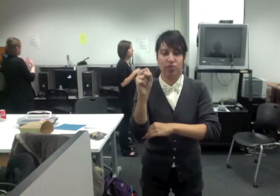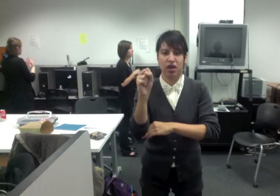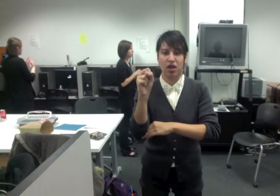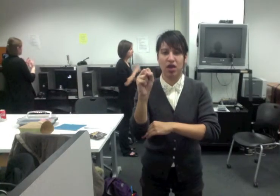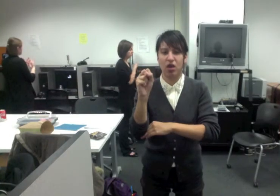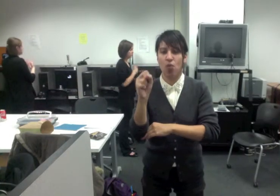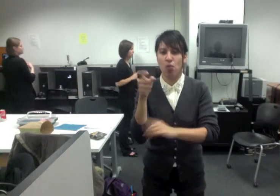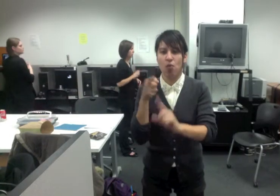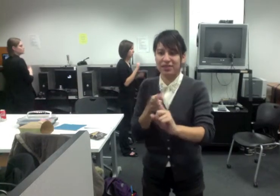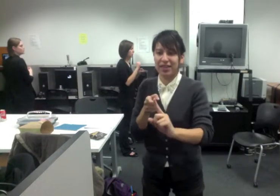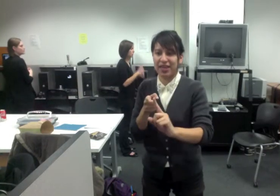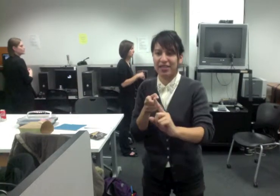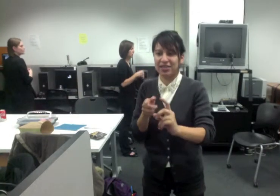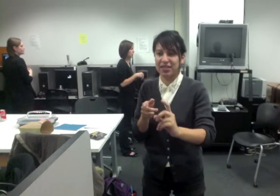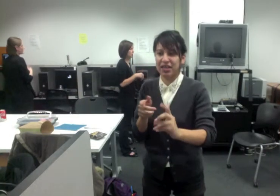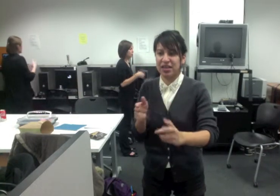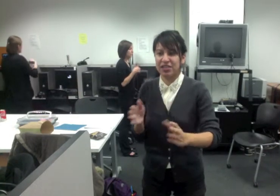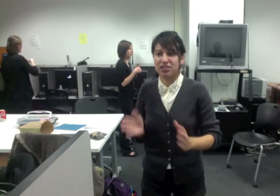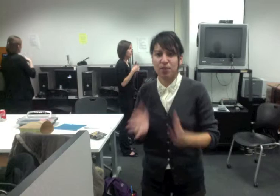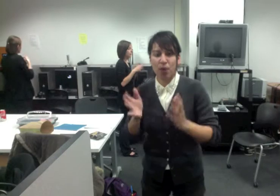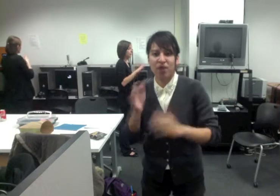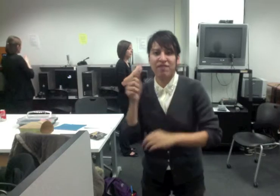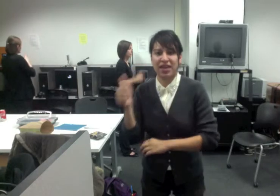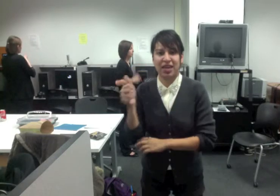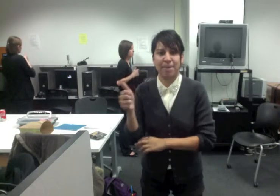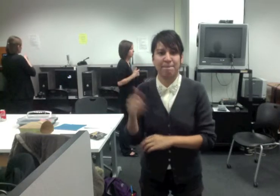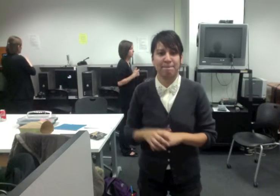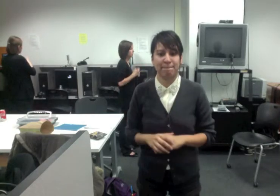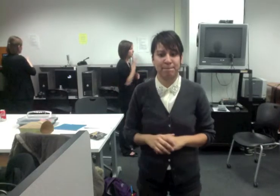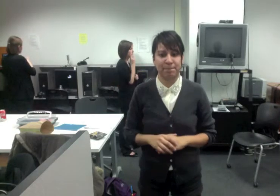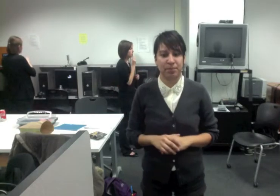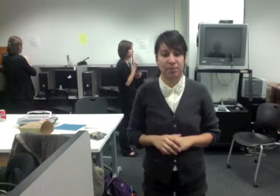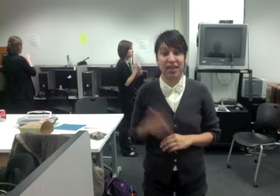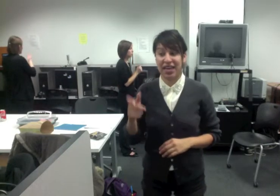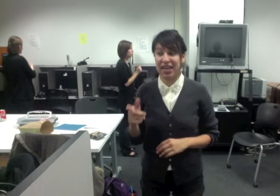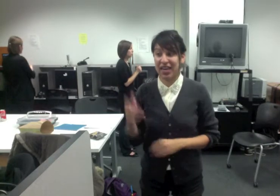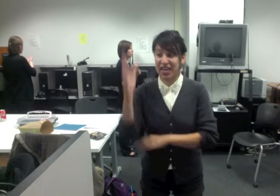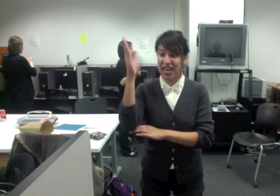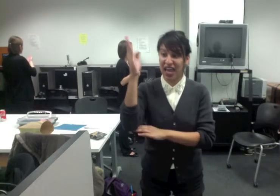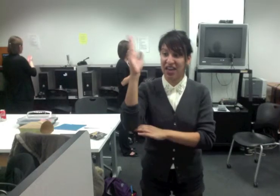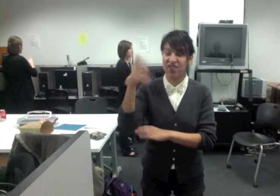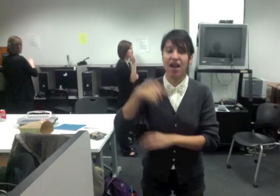not him, not for him, but for ourselves. And by the way, he gave the I have a dream speech, not the I have a plan speech.